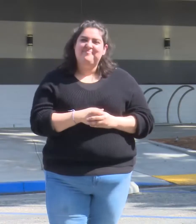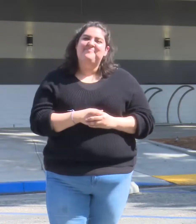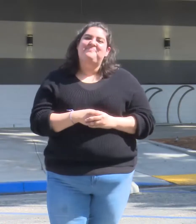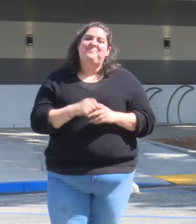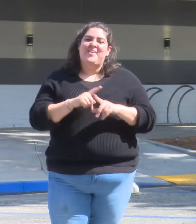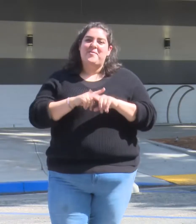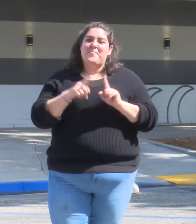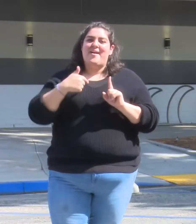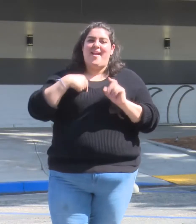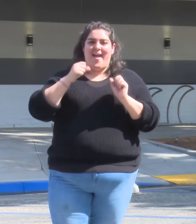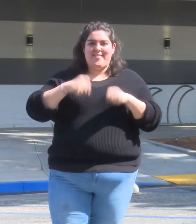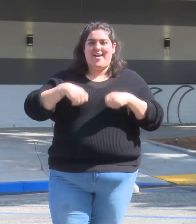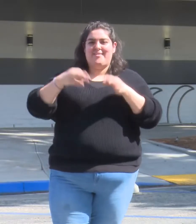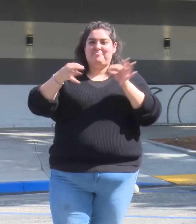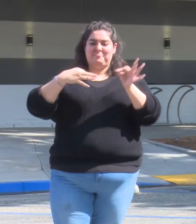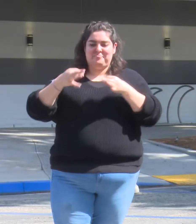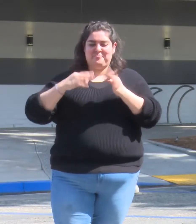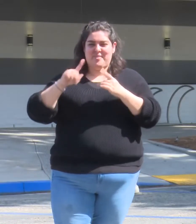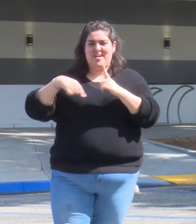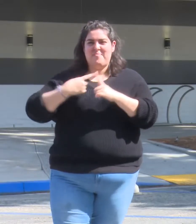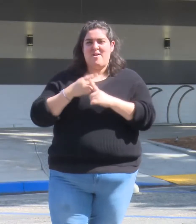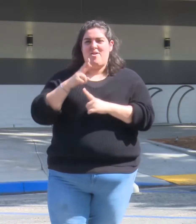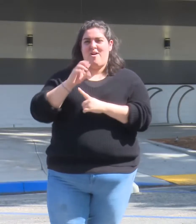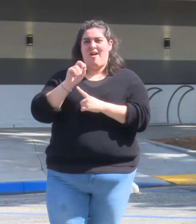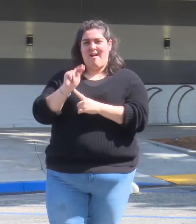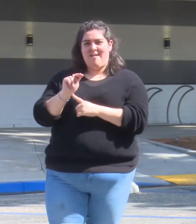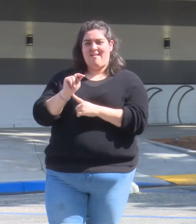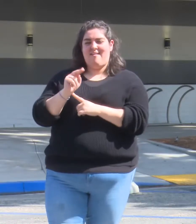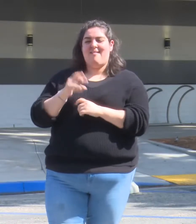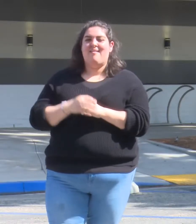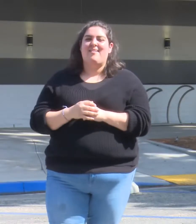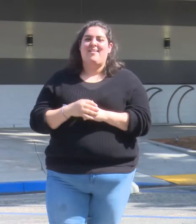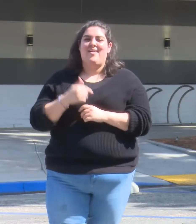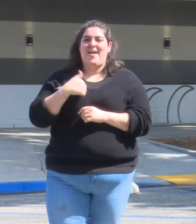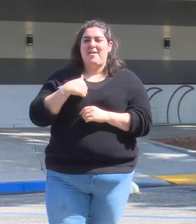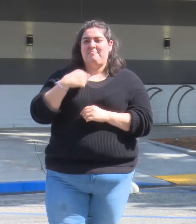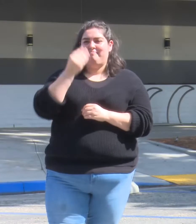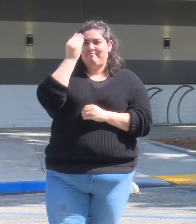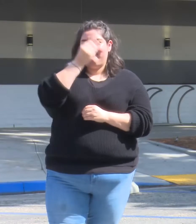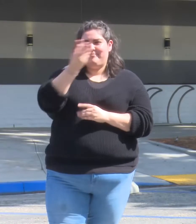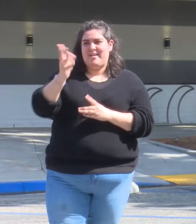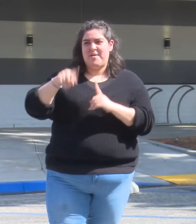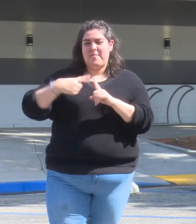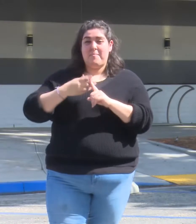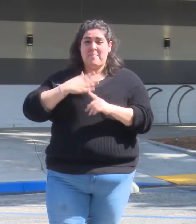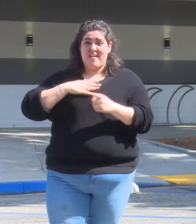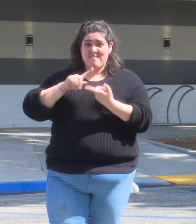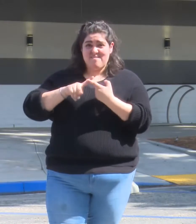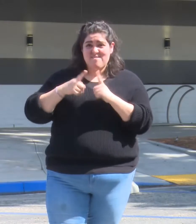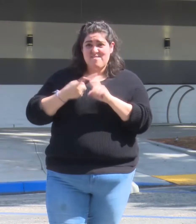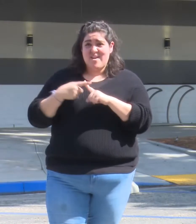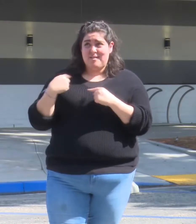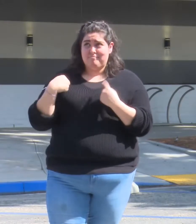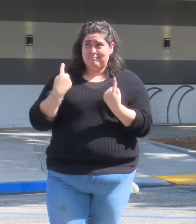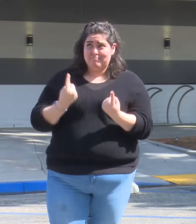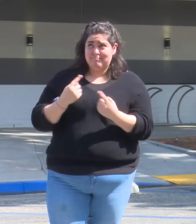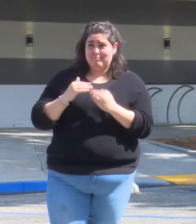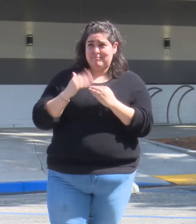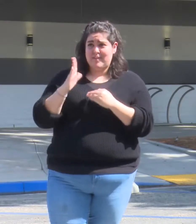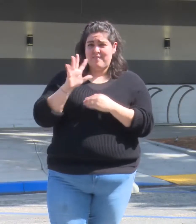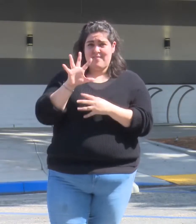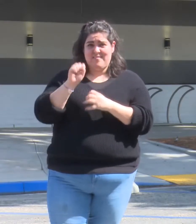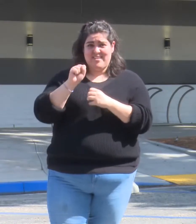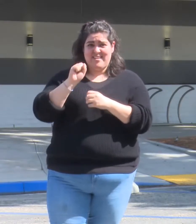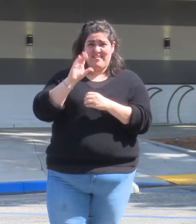I get to tell you about Ron. I get to tell you about my friend of more than 50 years. He and